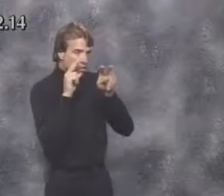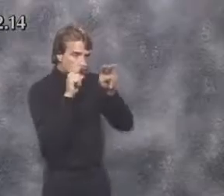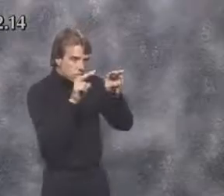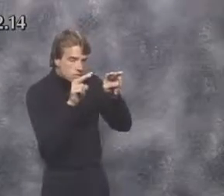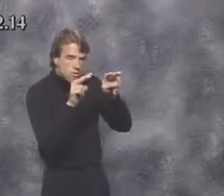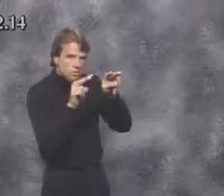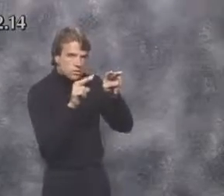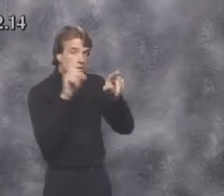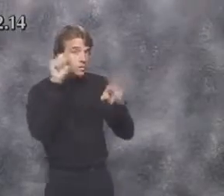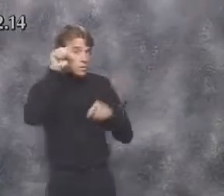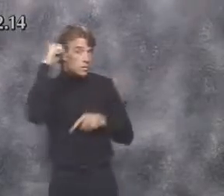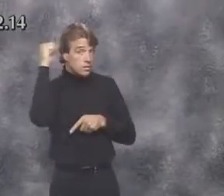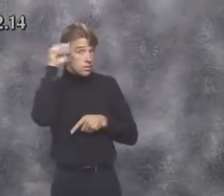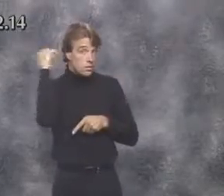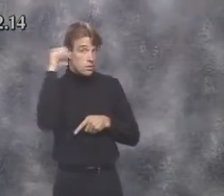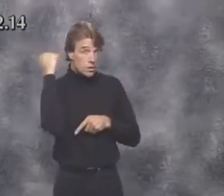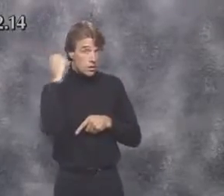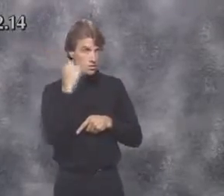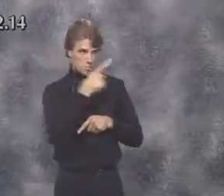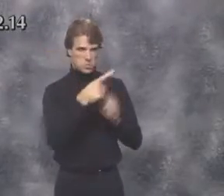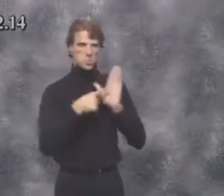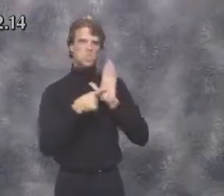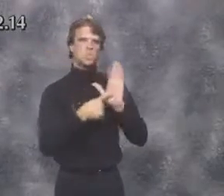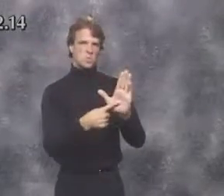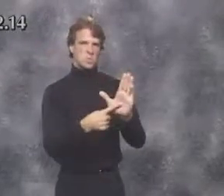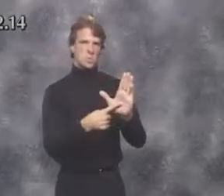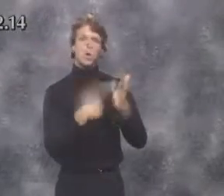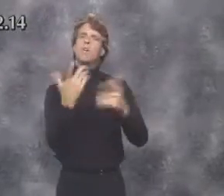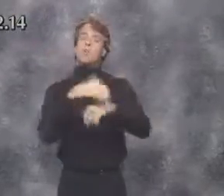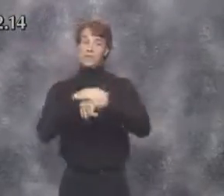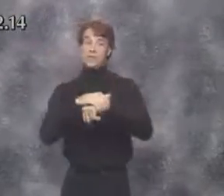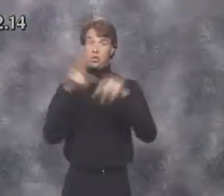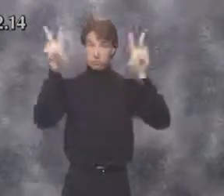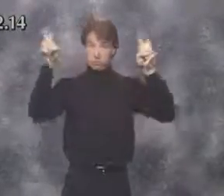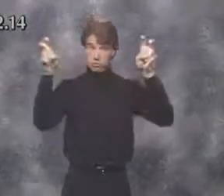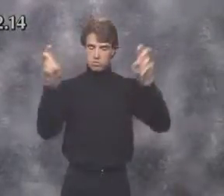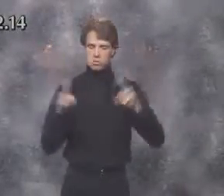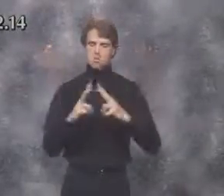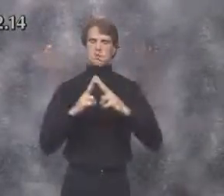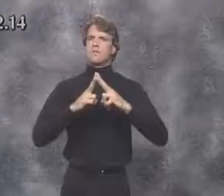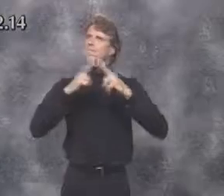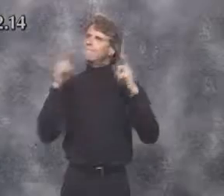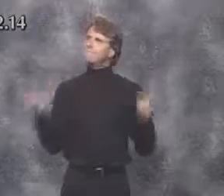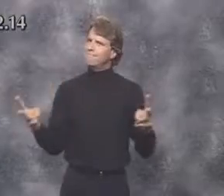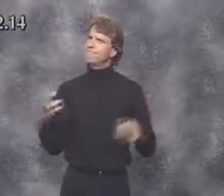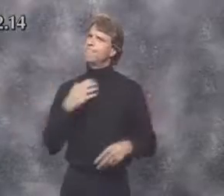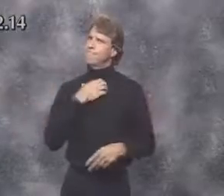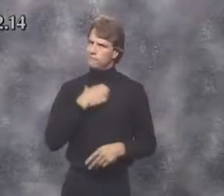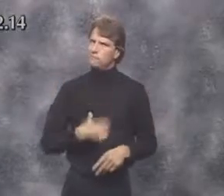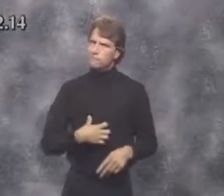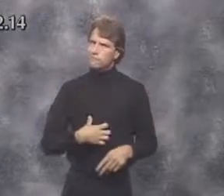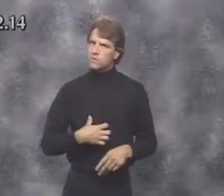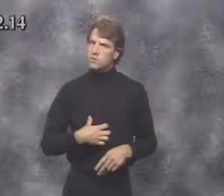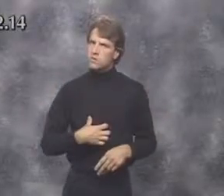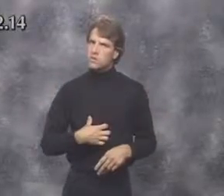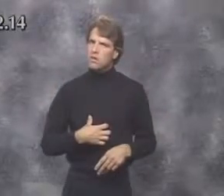Let's watch Scott again. This time, Scott says the English phrase, very hungry.